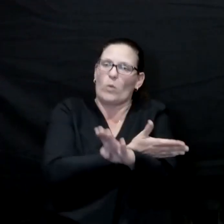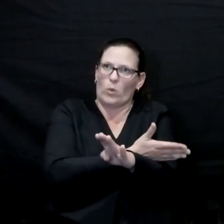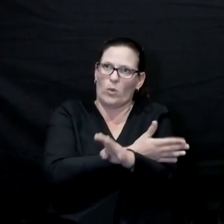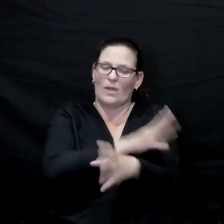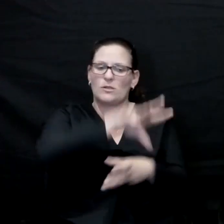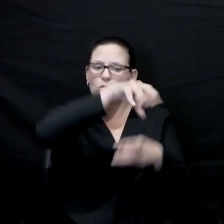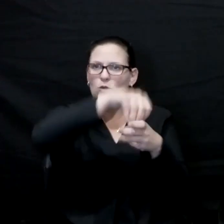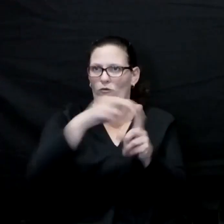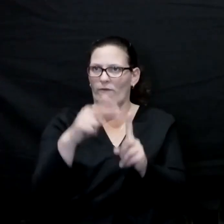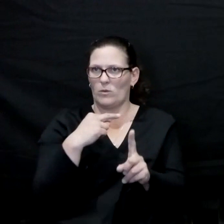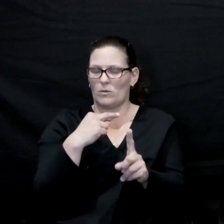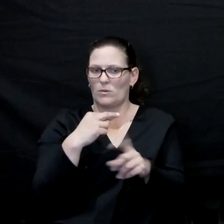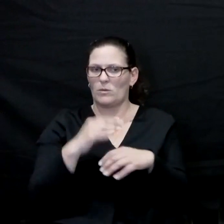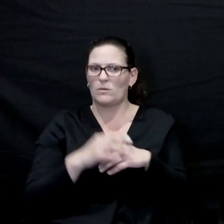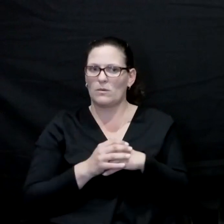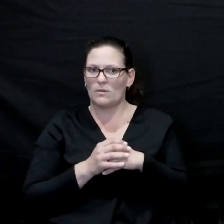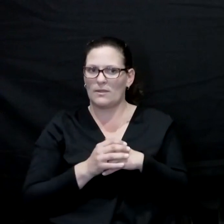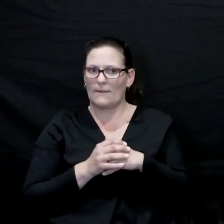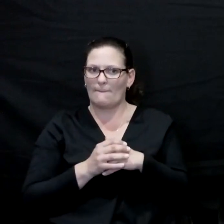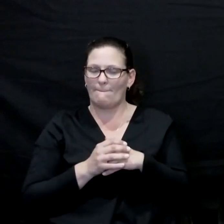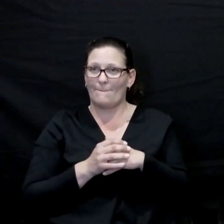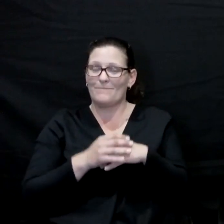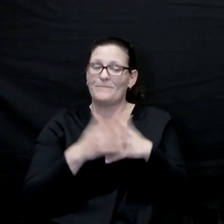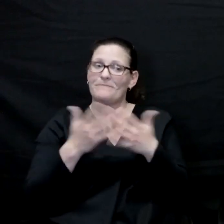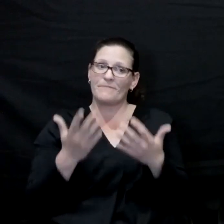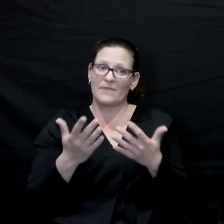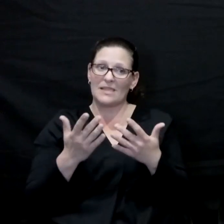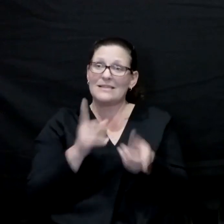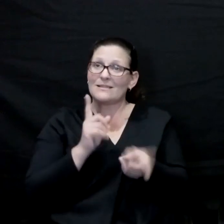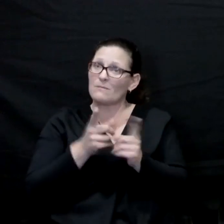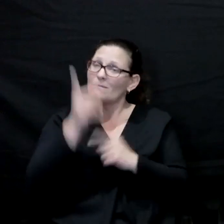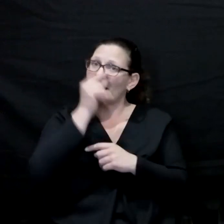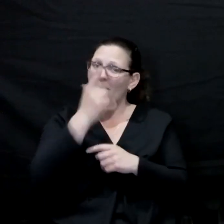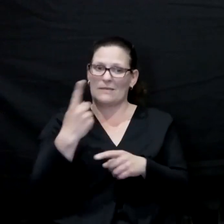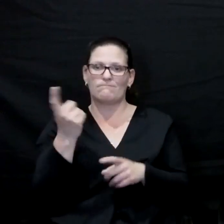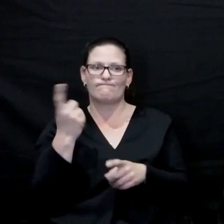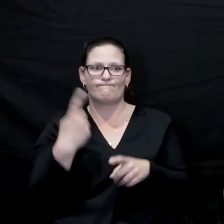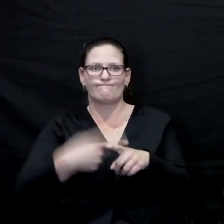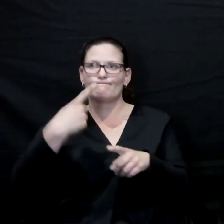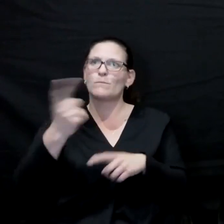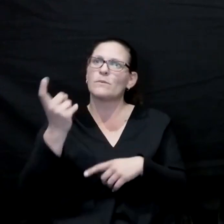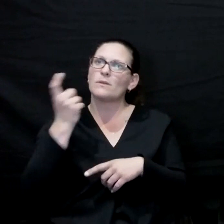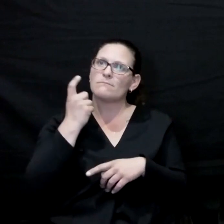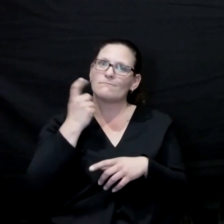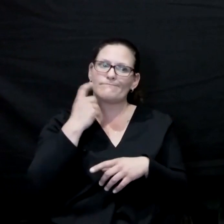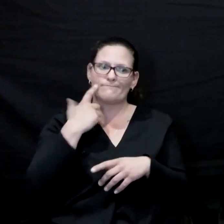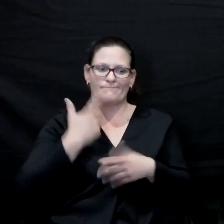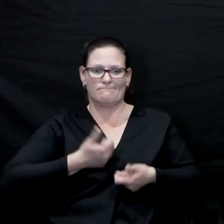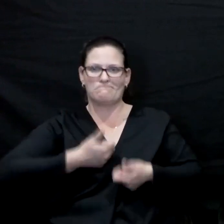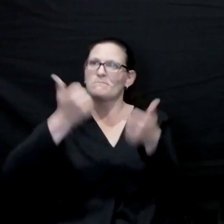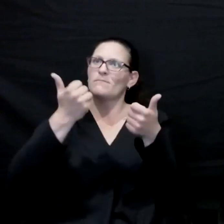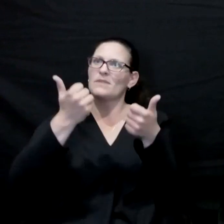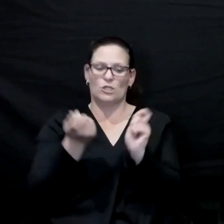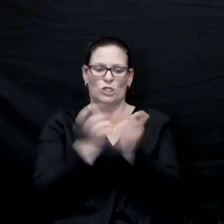some cases, it's quite cost-effective and quick. And in other cases, you have to go through the